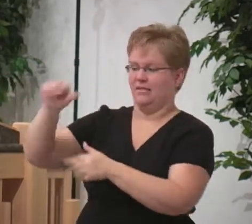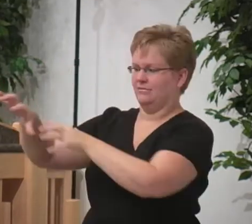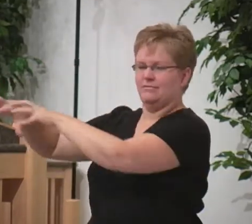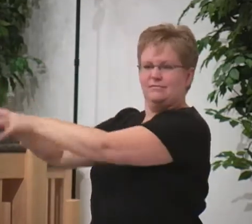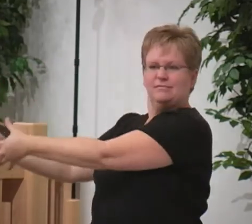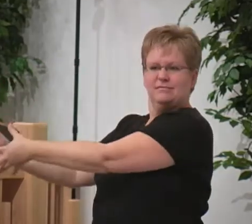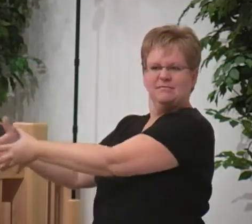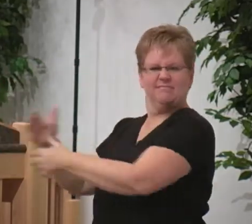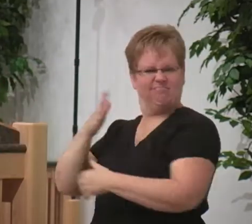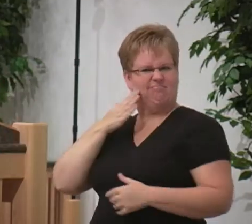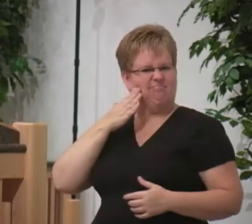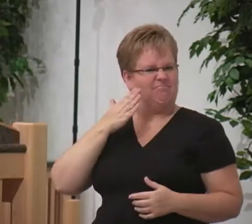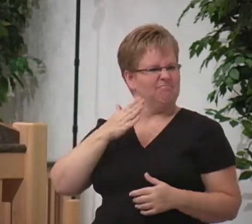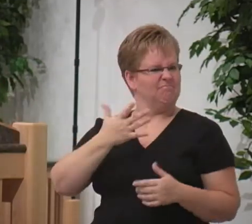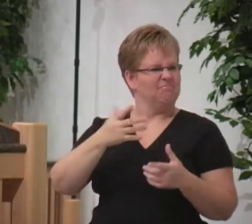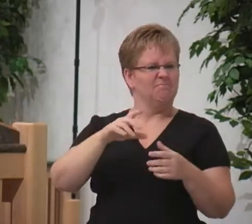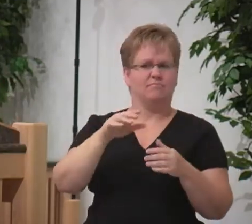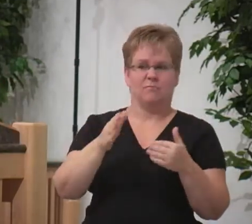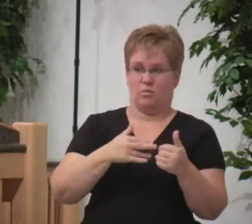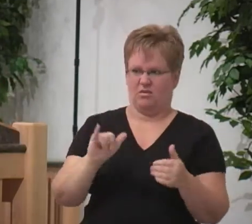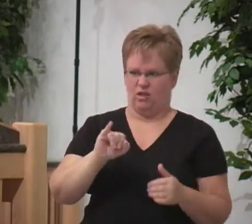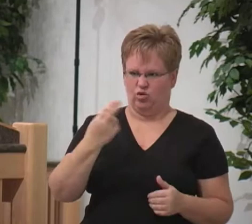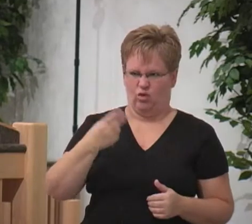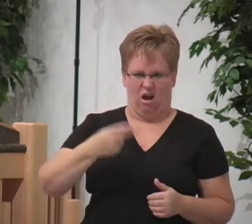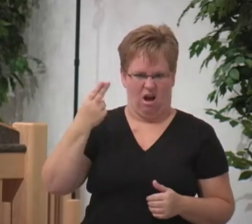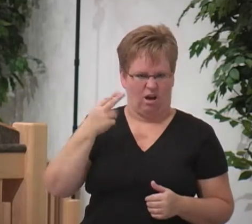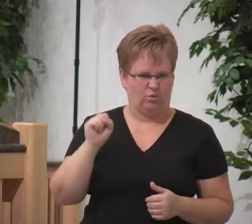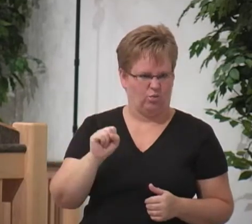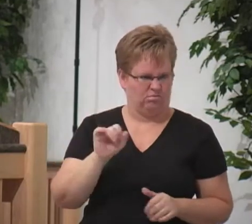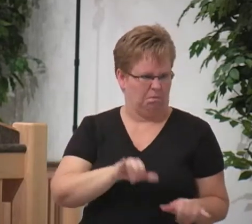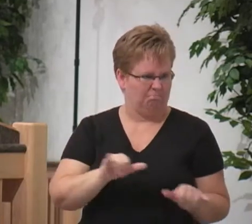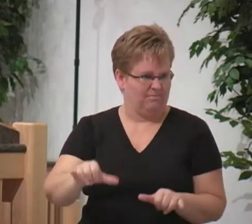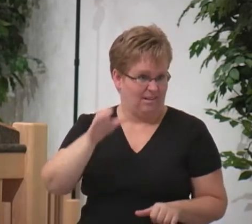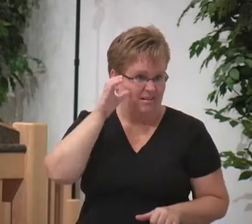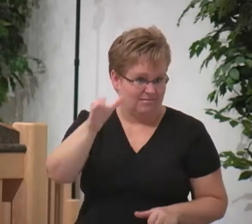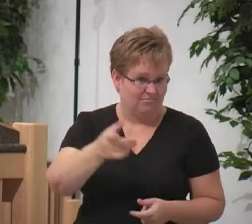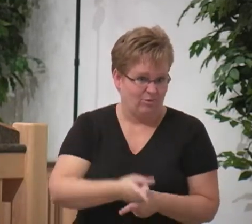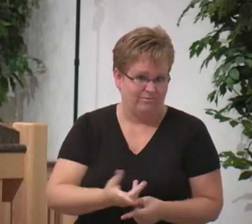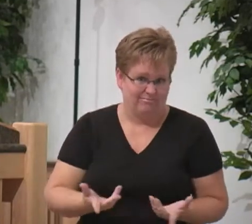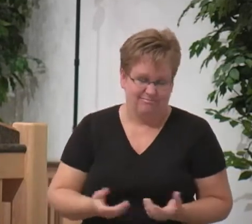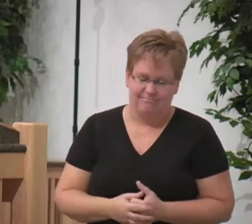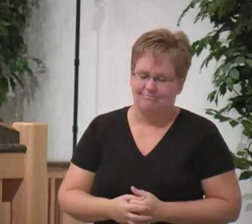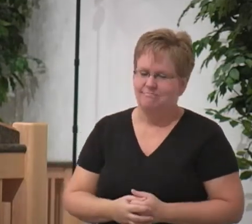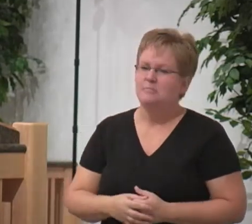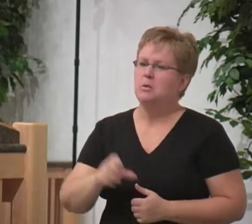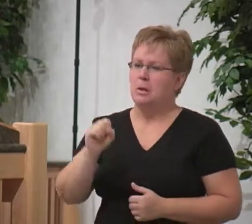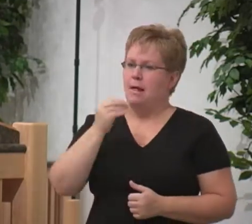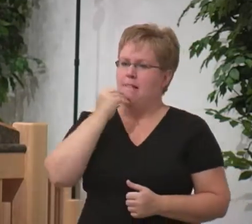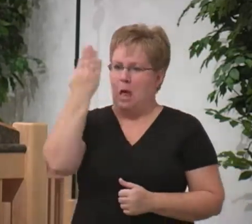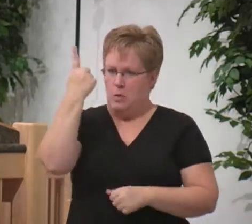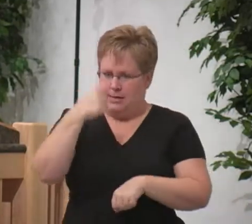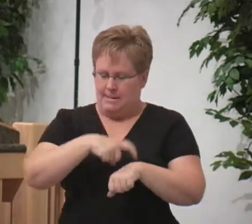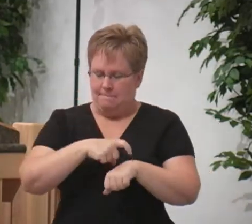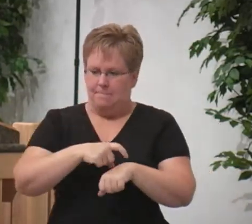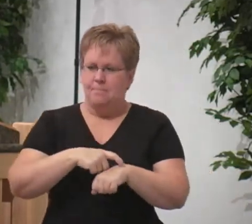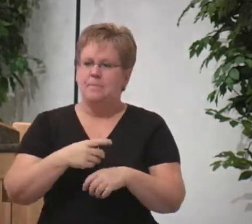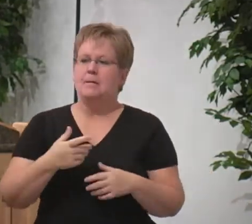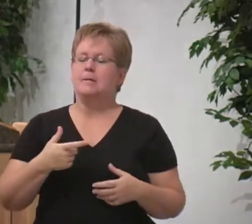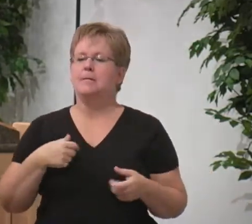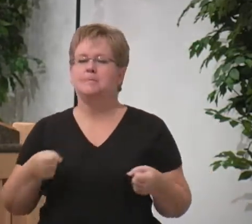that regard, it's a lot like a junior high or high school cafeteria. So it was lunch one day, and I decided on this day